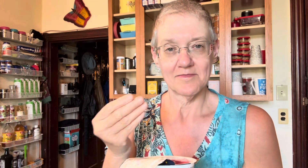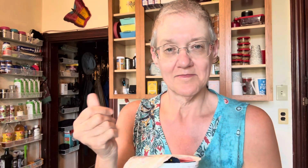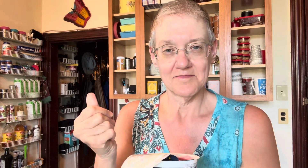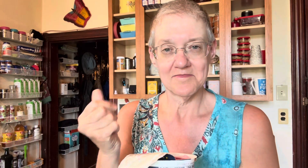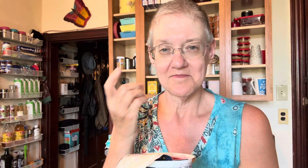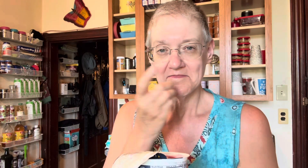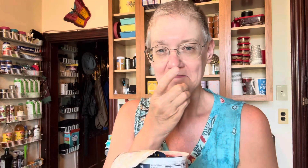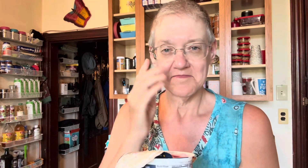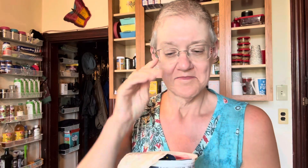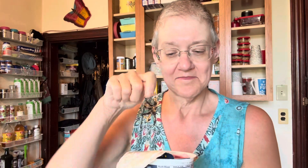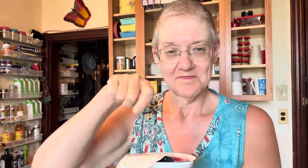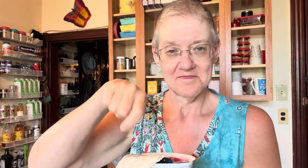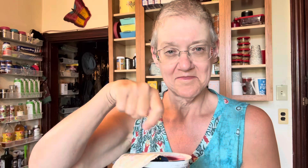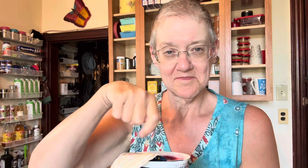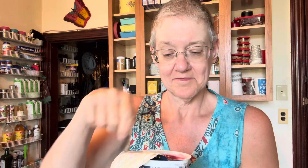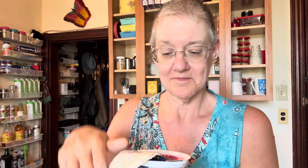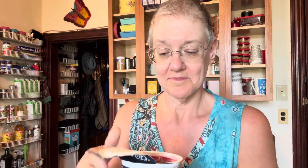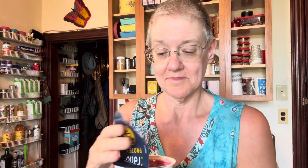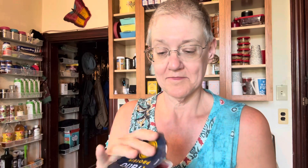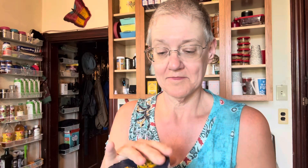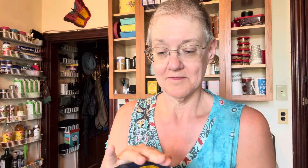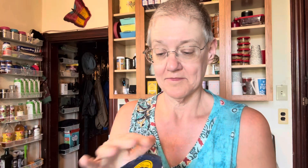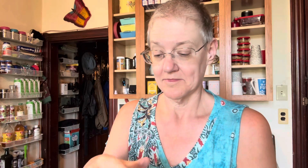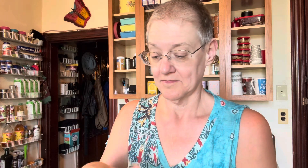That'll thaw and Dale will mix that in.